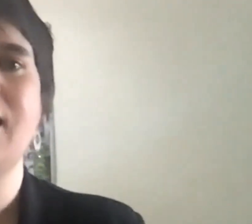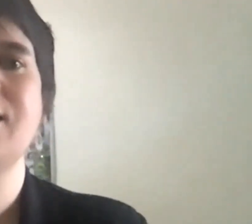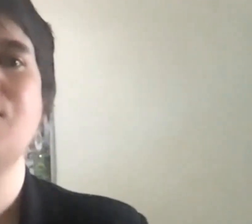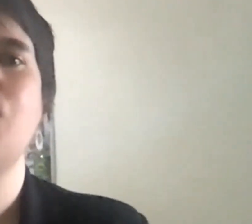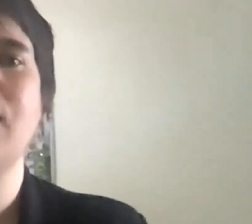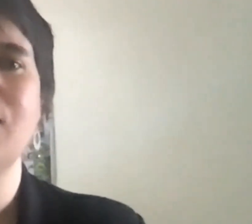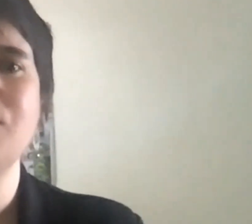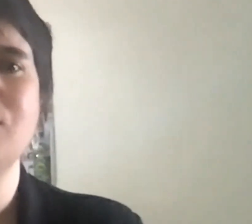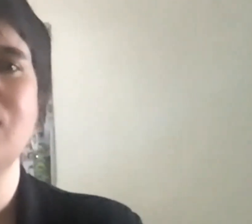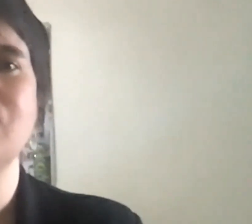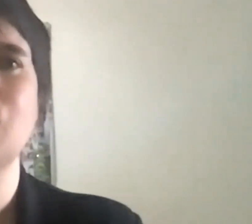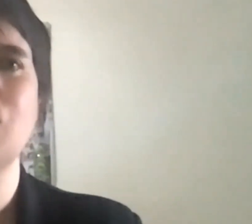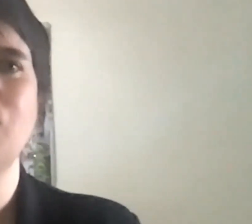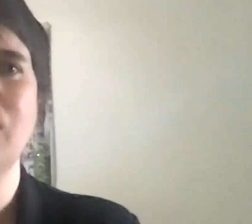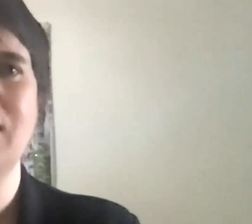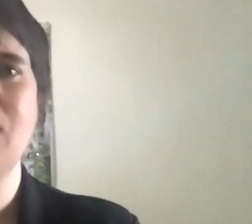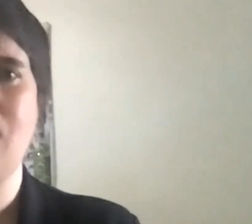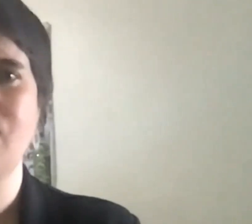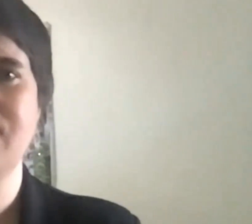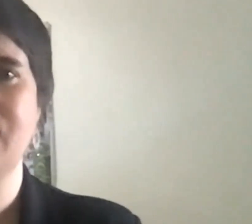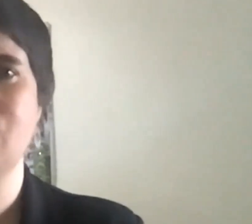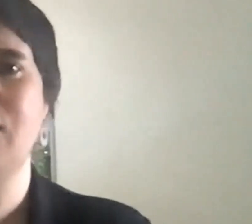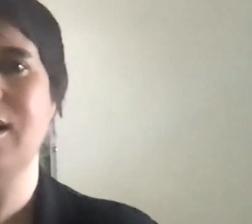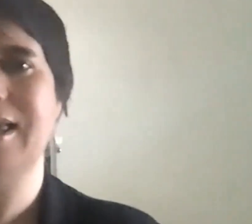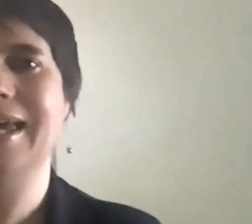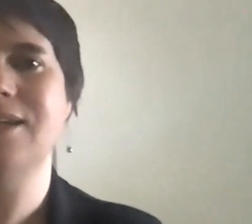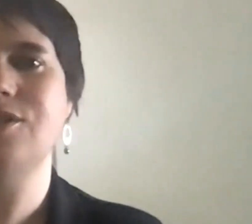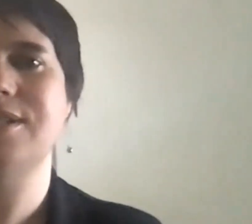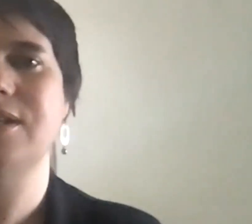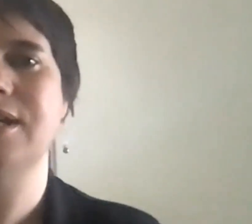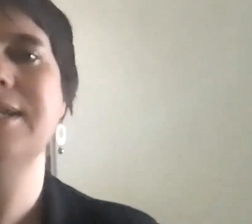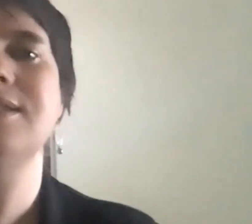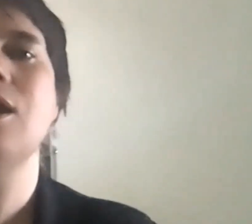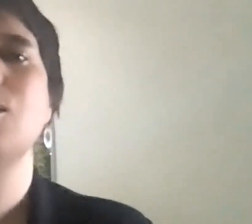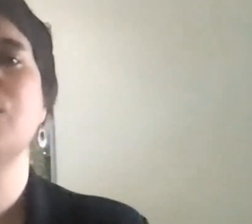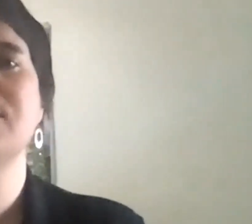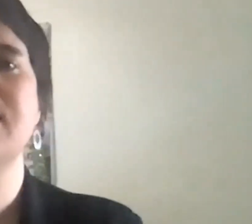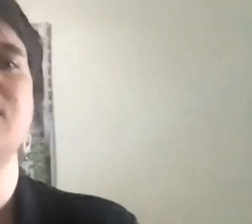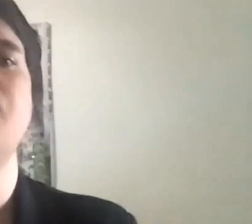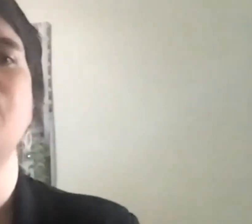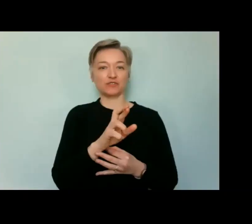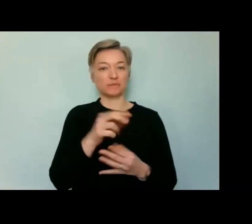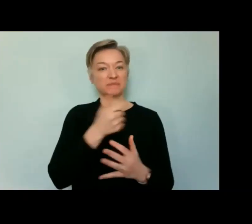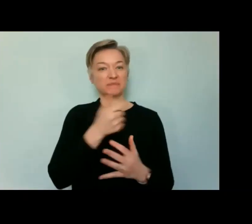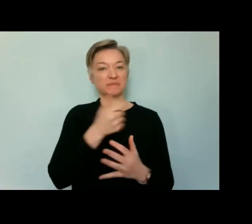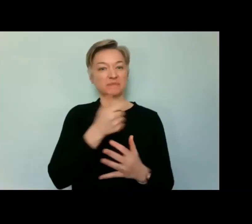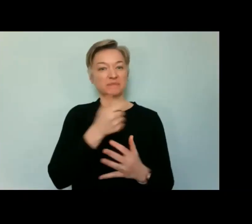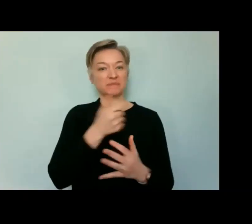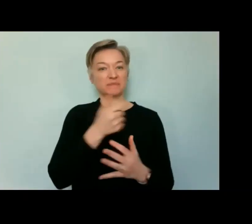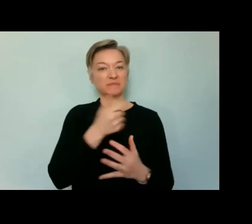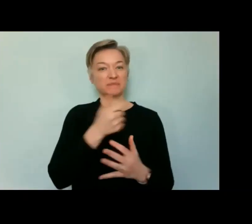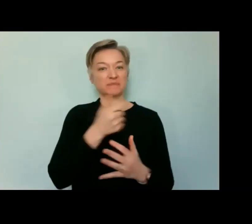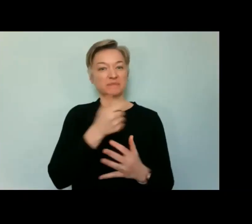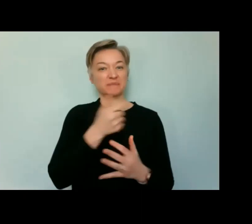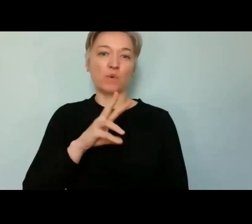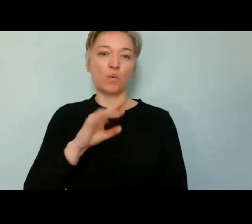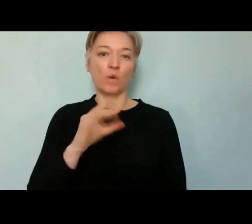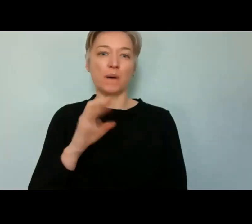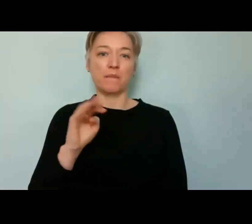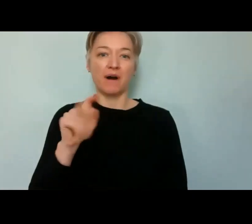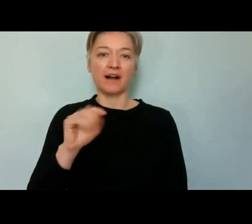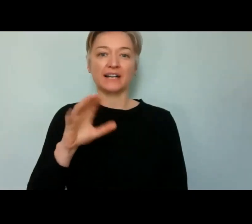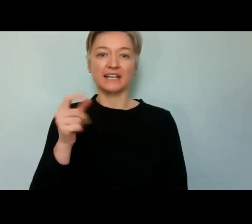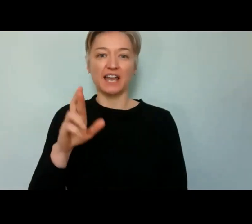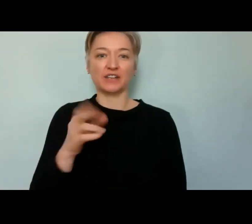hello and welcome to this community conversation on cancer series presented by the Wilmot Cancer